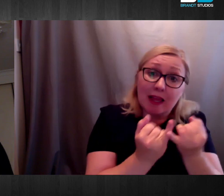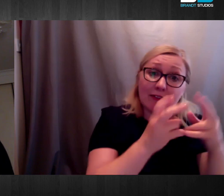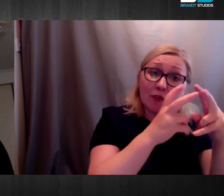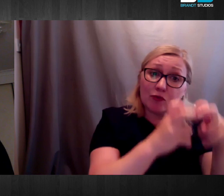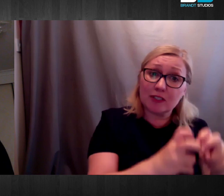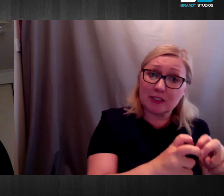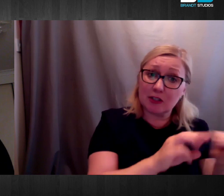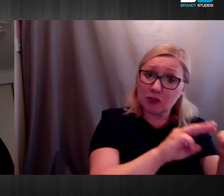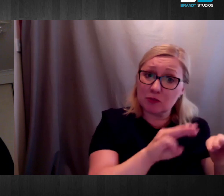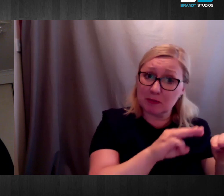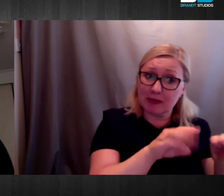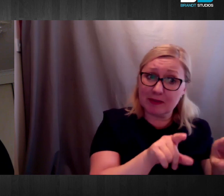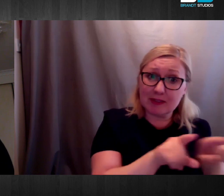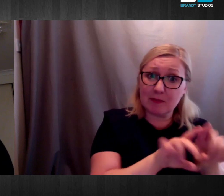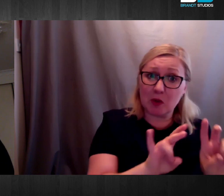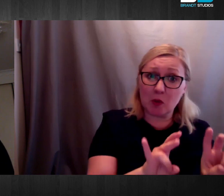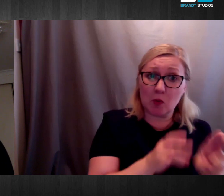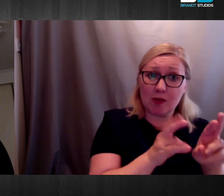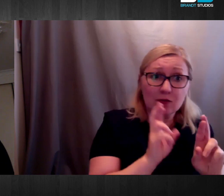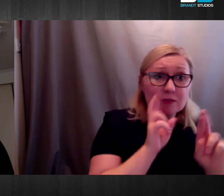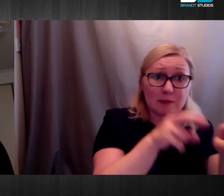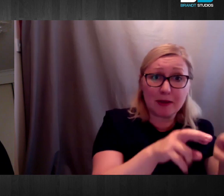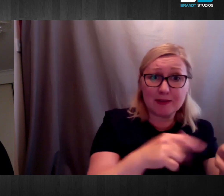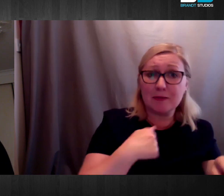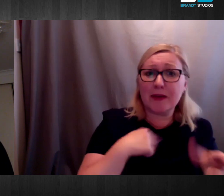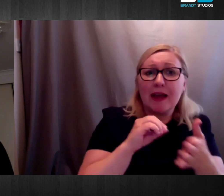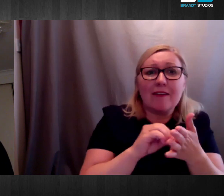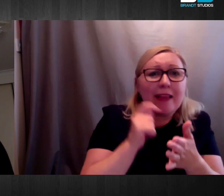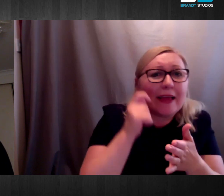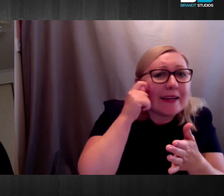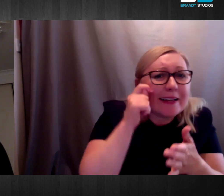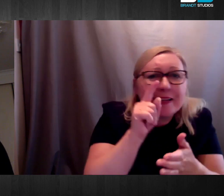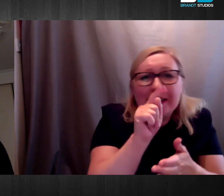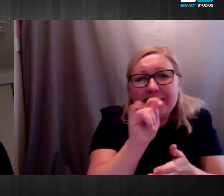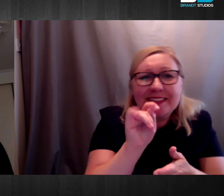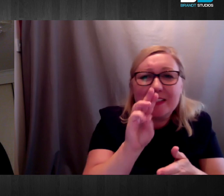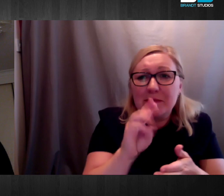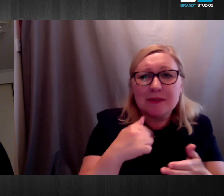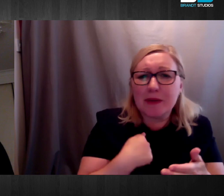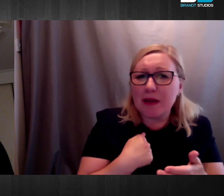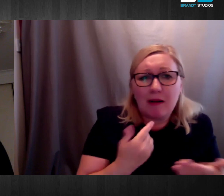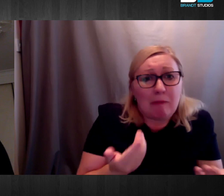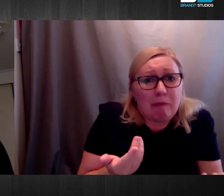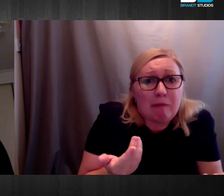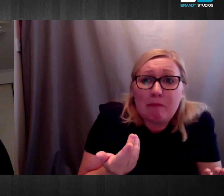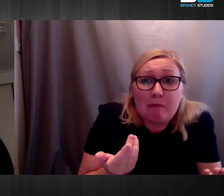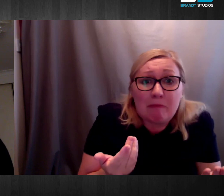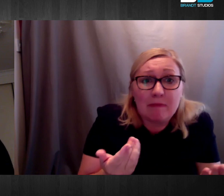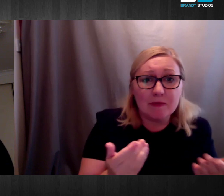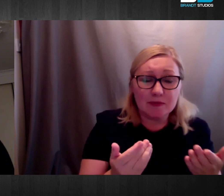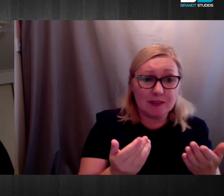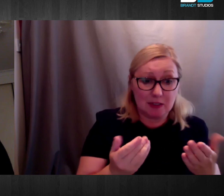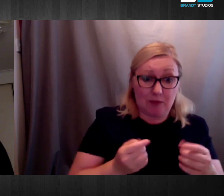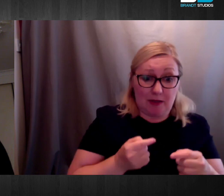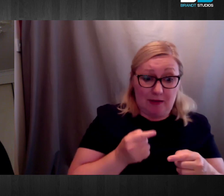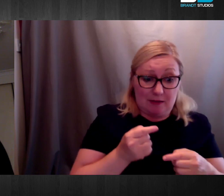any tips other than, you know, we've learnt as we've gone along, and, you know, here am I at 2 a.m.